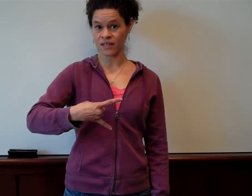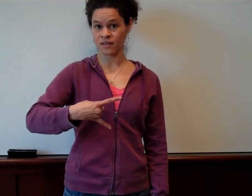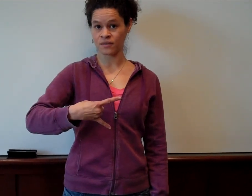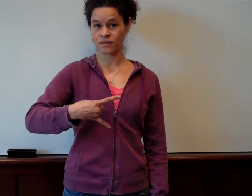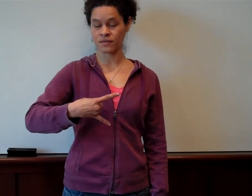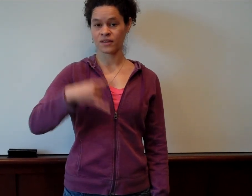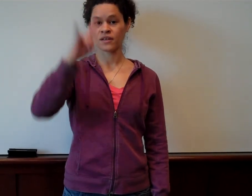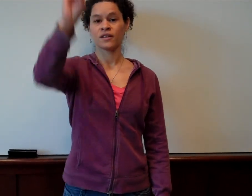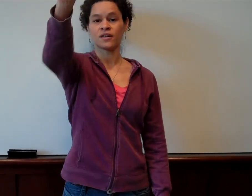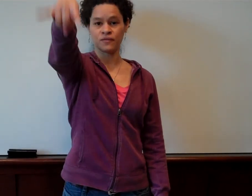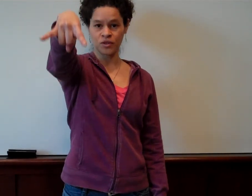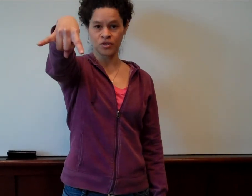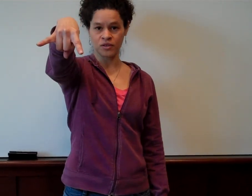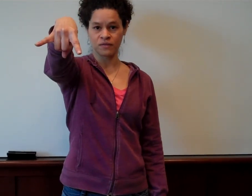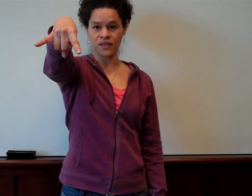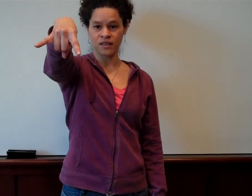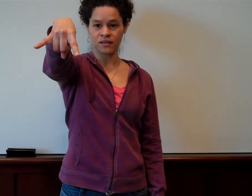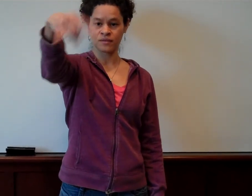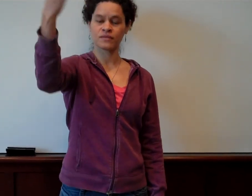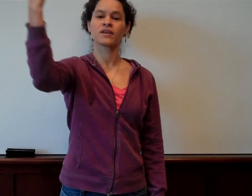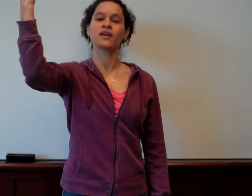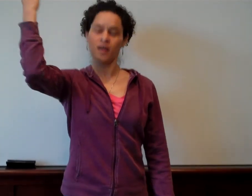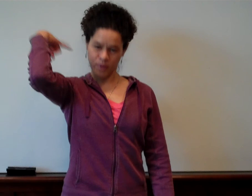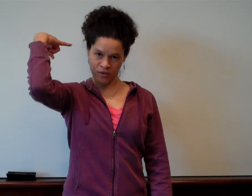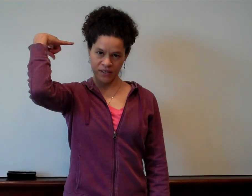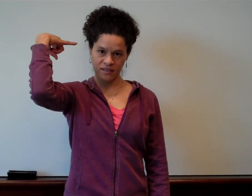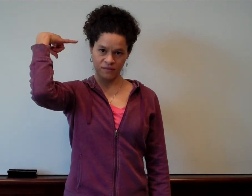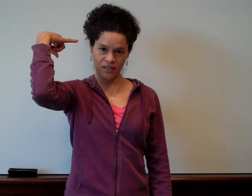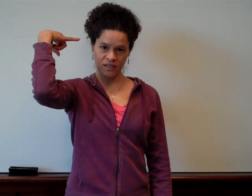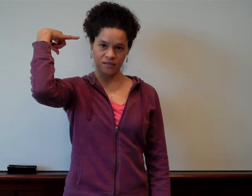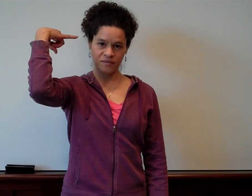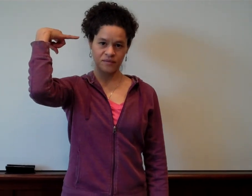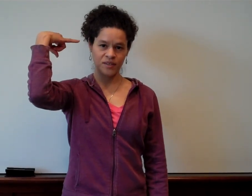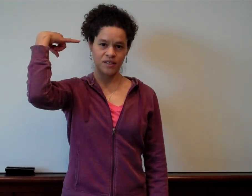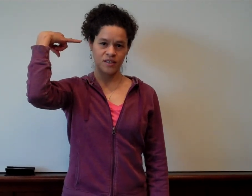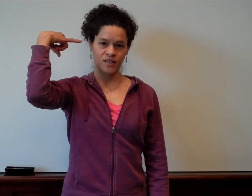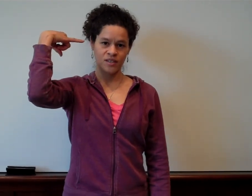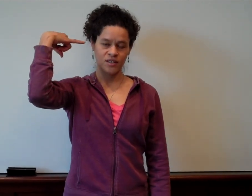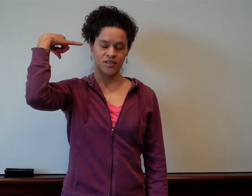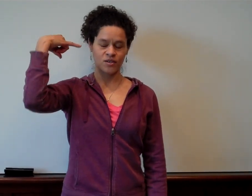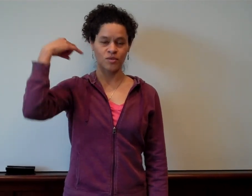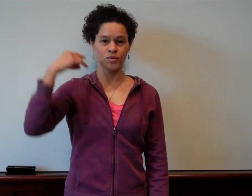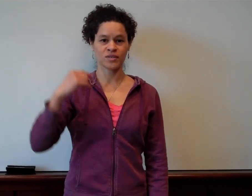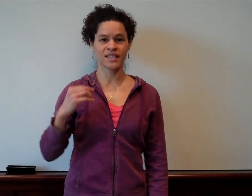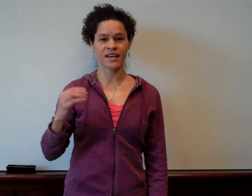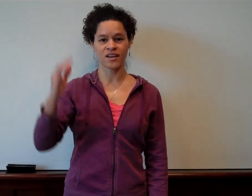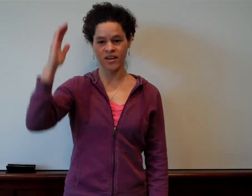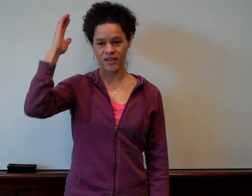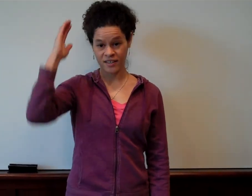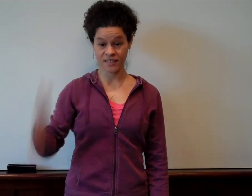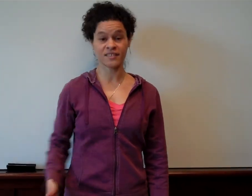infinitive, a future infinitive, a perfect infinitive. So the moods again are